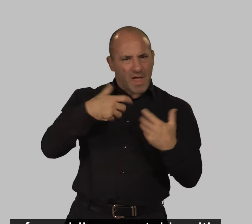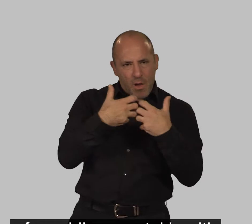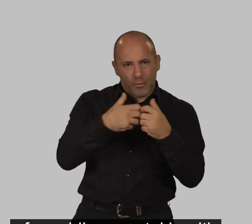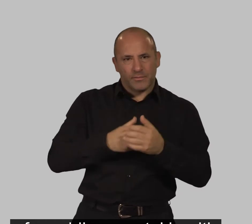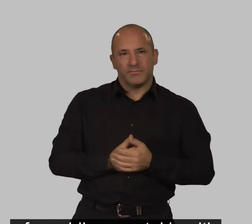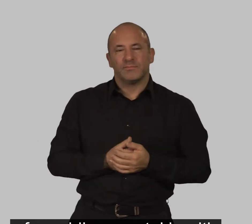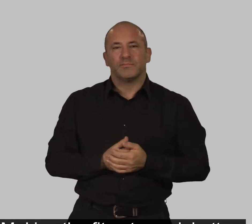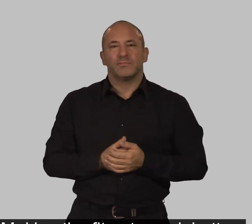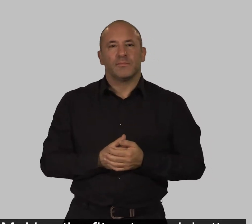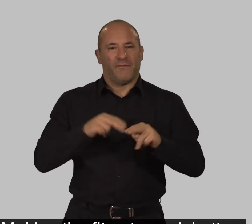services,